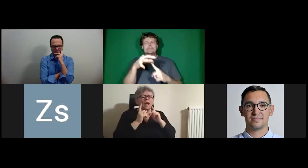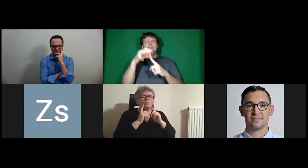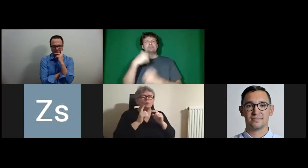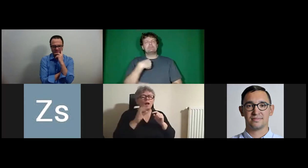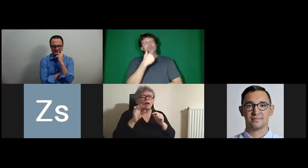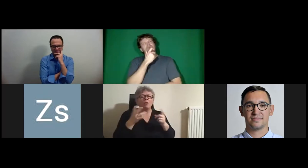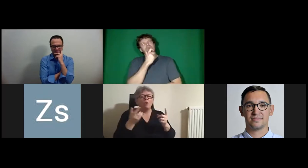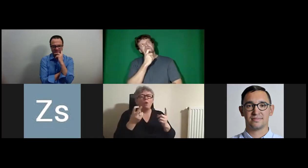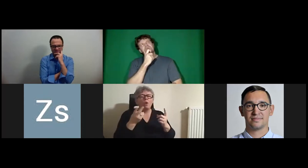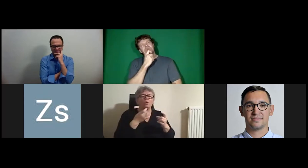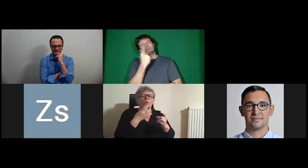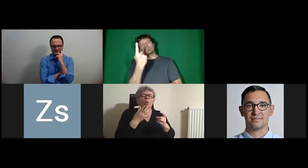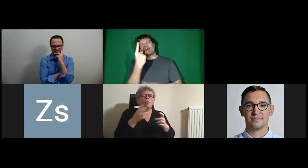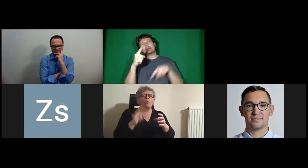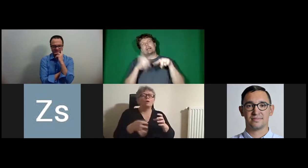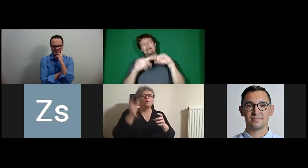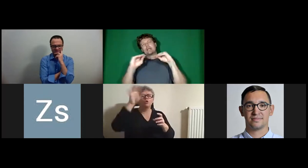said,